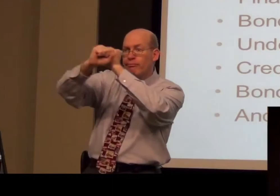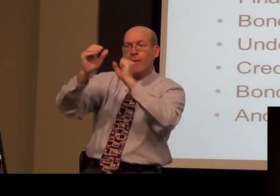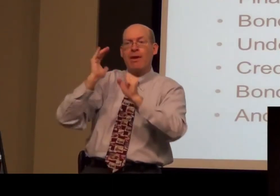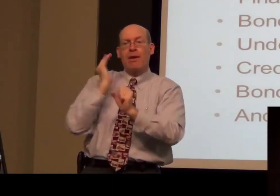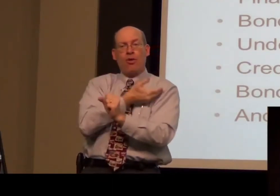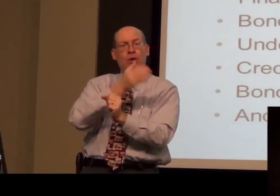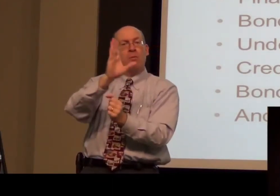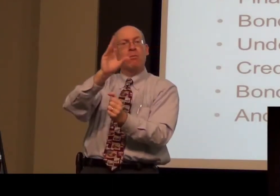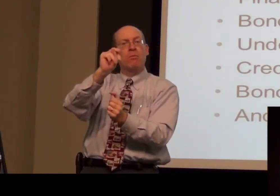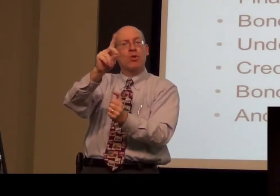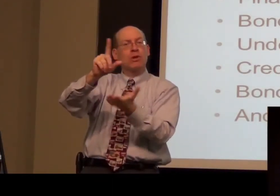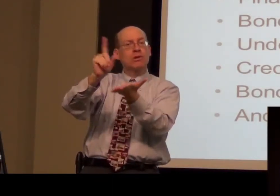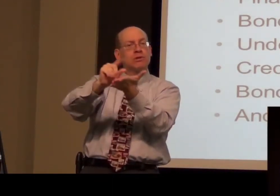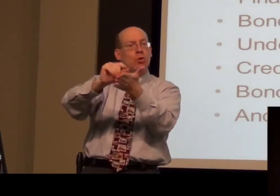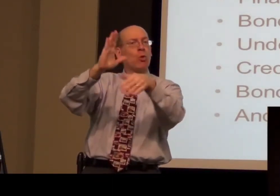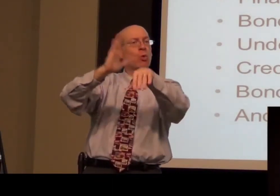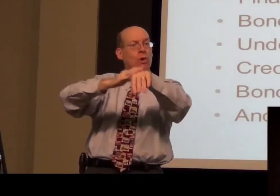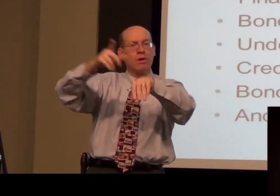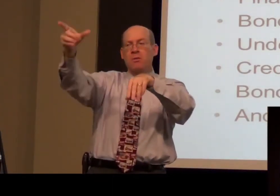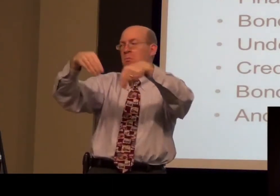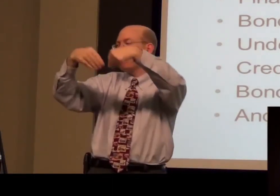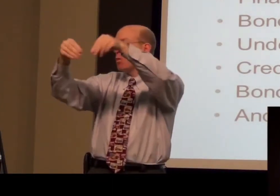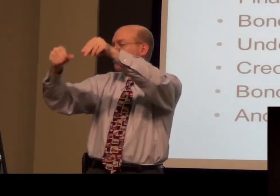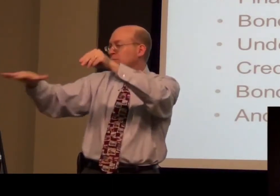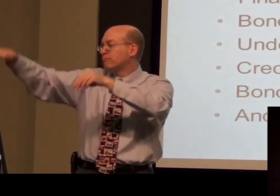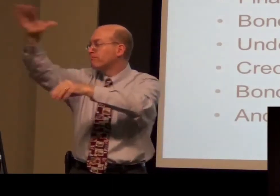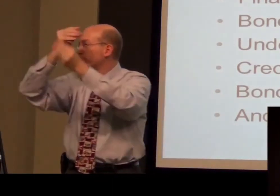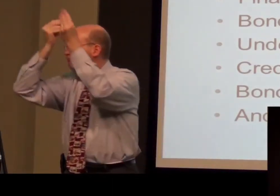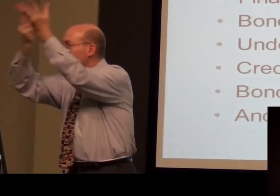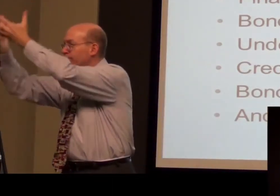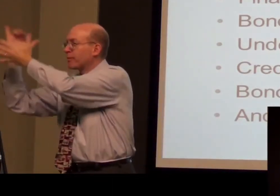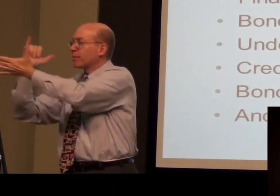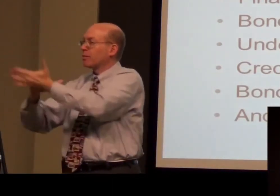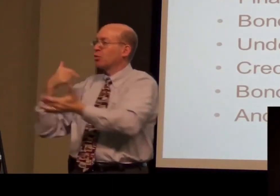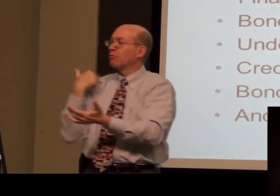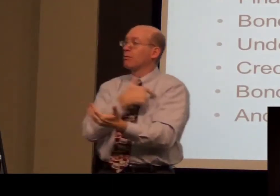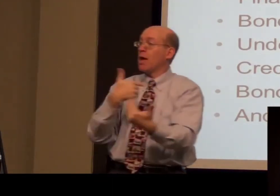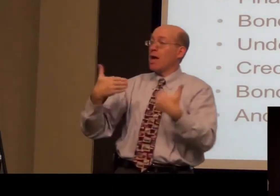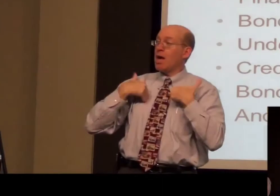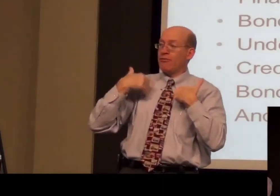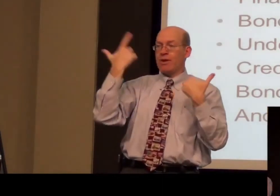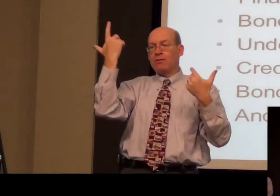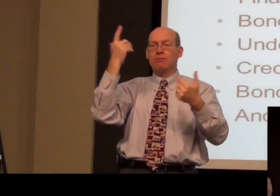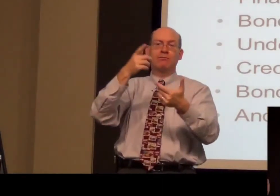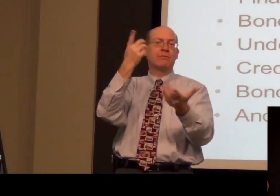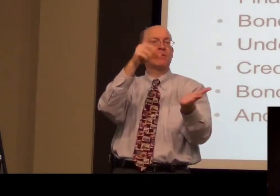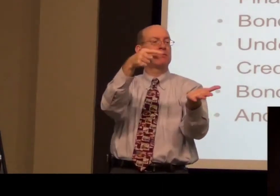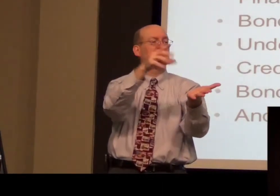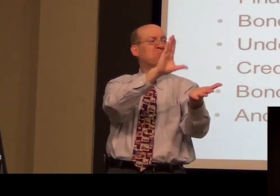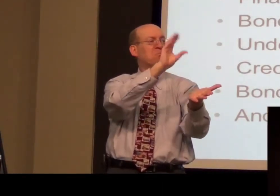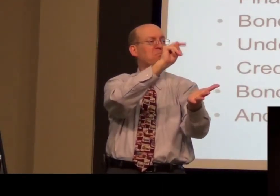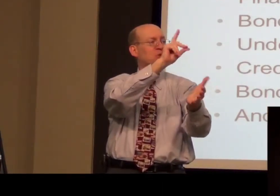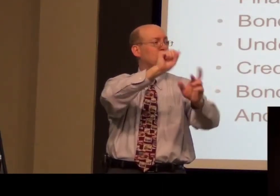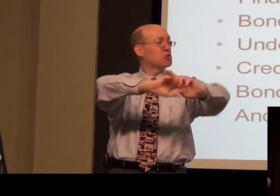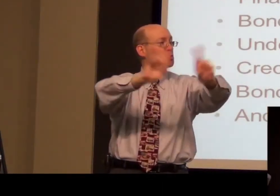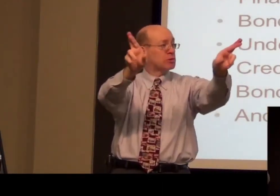So they worked with us, advertised for us to make sure that our bonds were getting sold and that the word was out there to